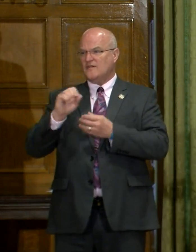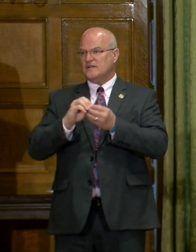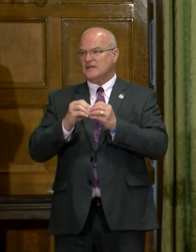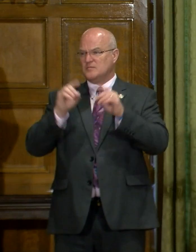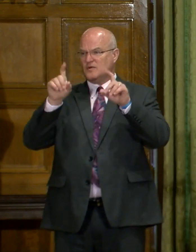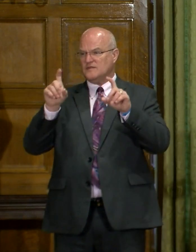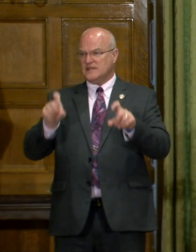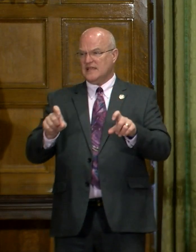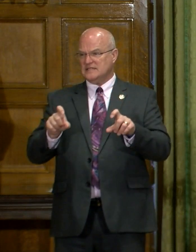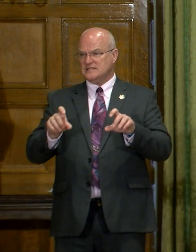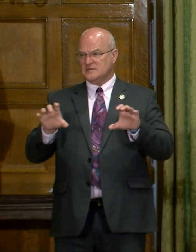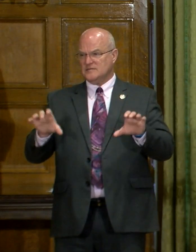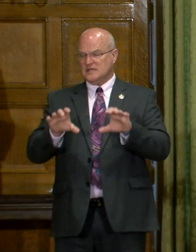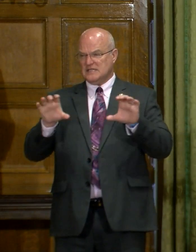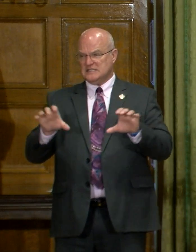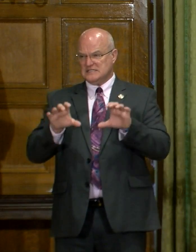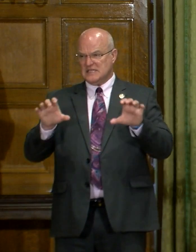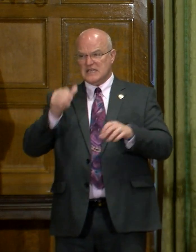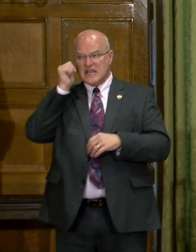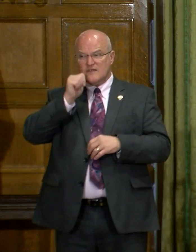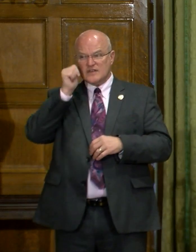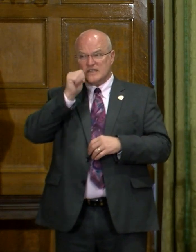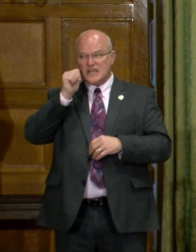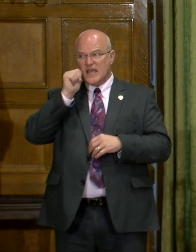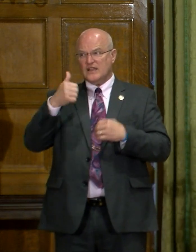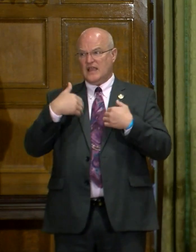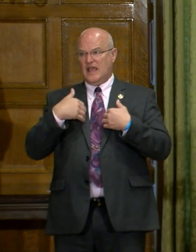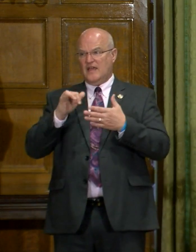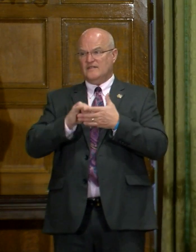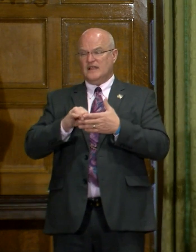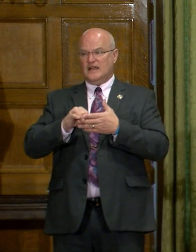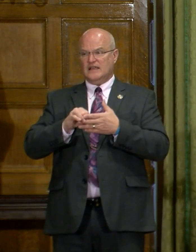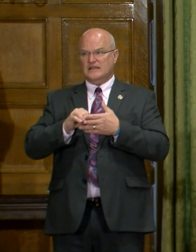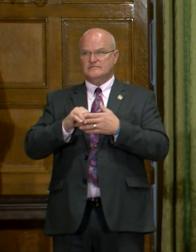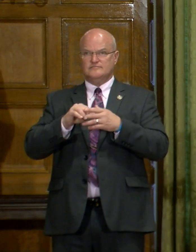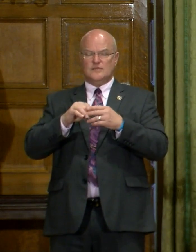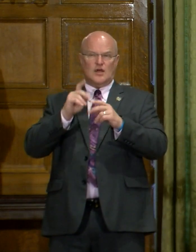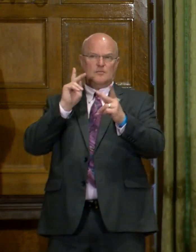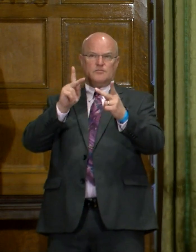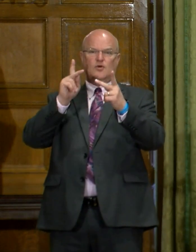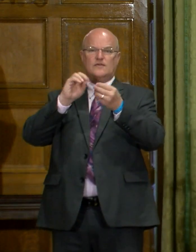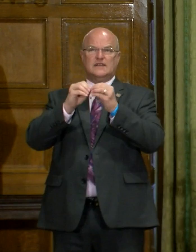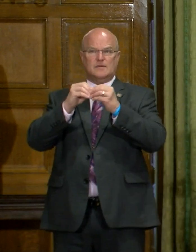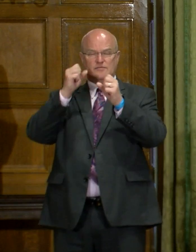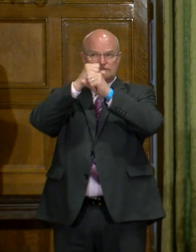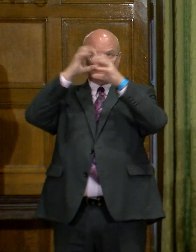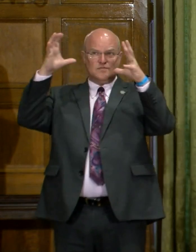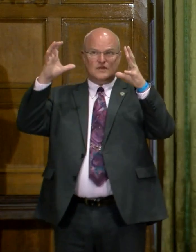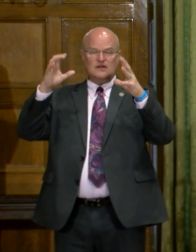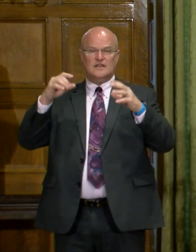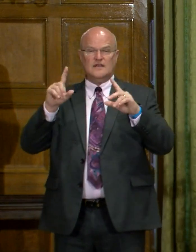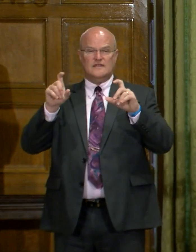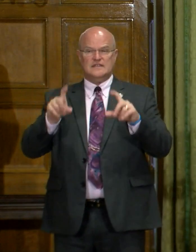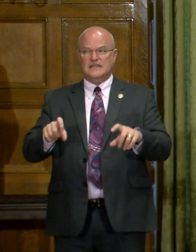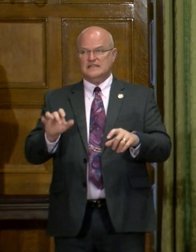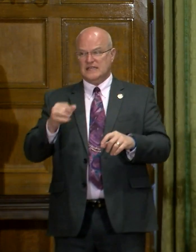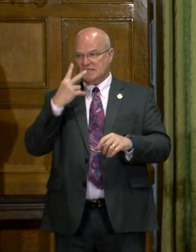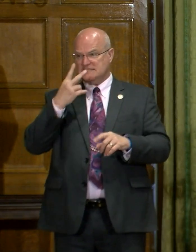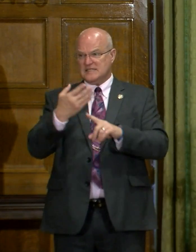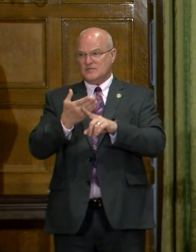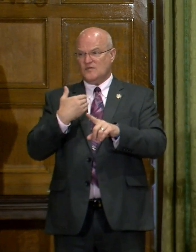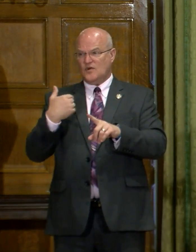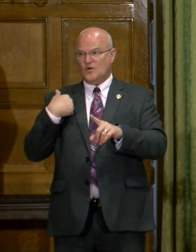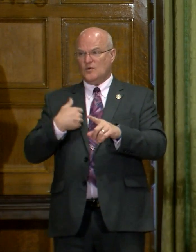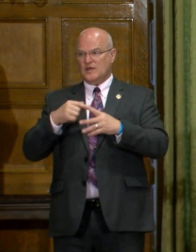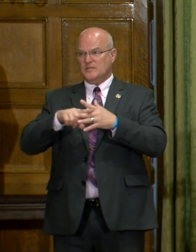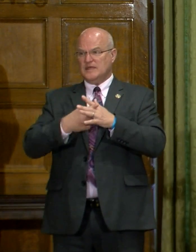number of tests being conducted each day, and do you have like an ideal number in mind of the number of tests you'd like to see before